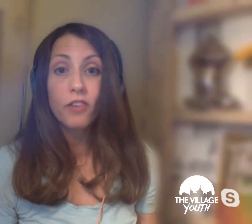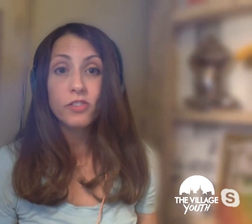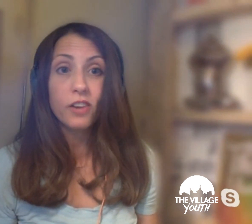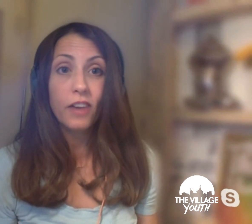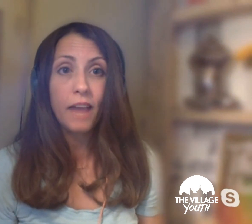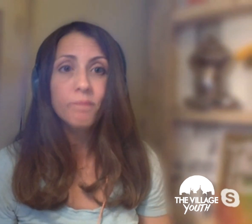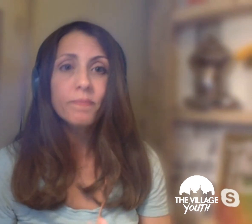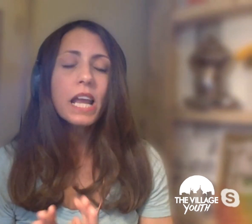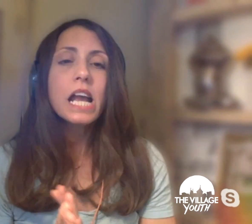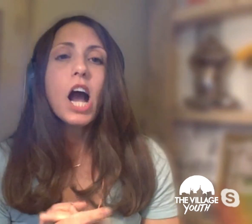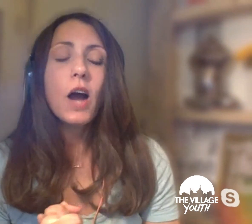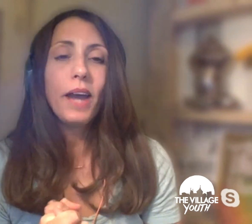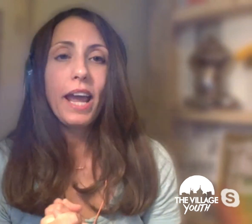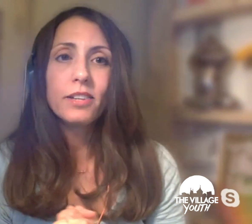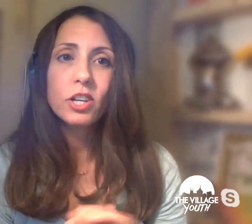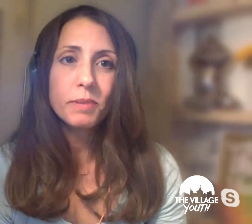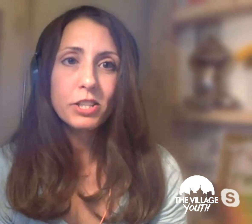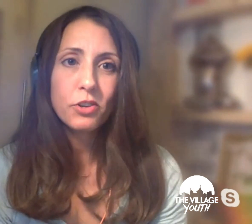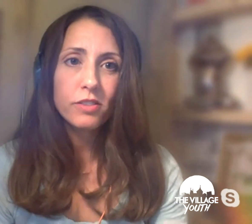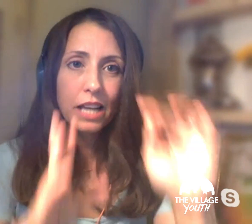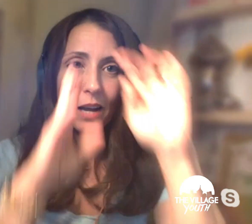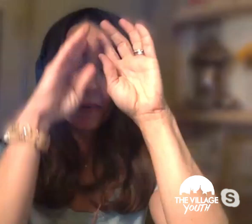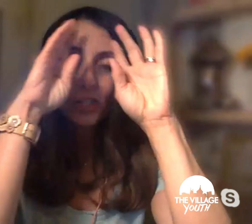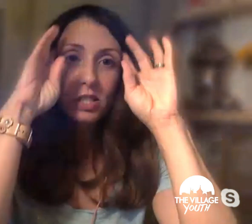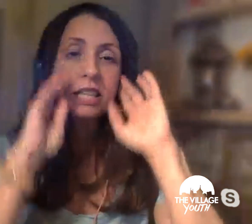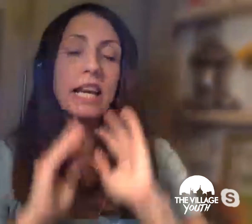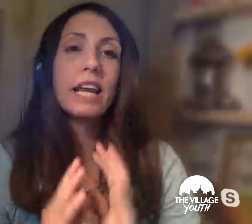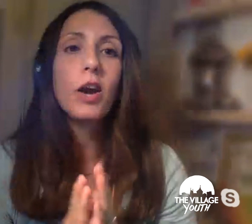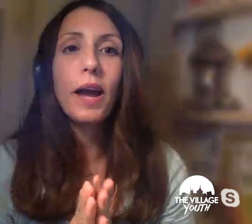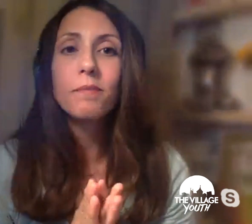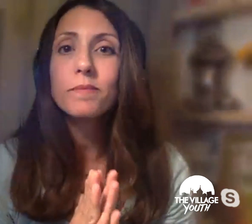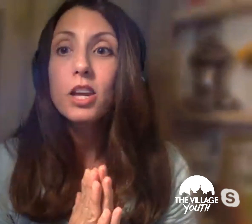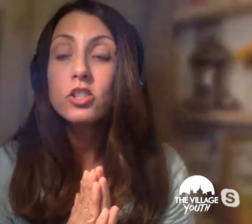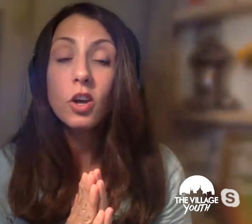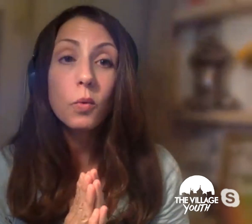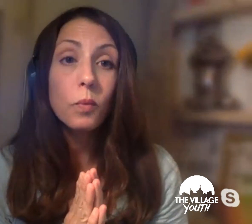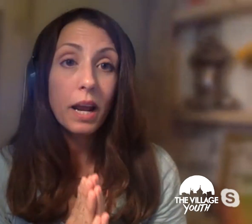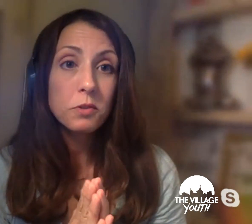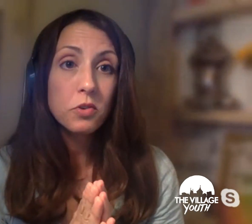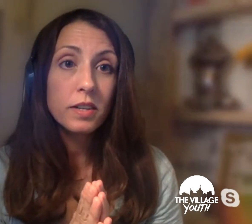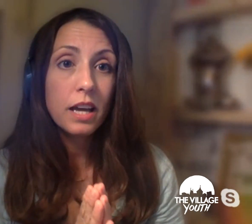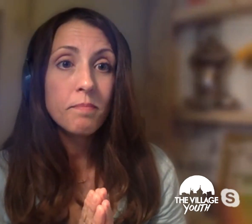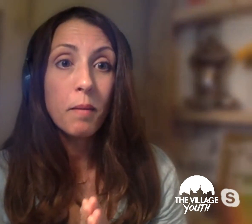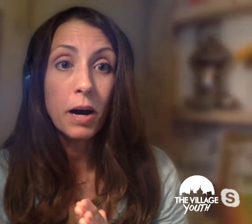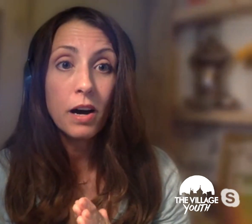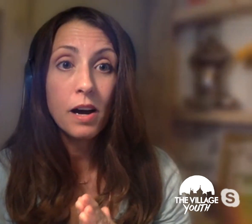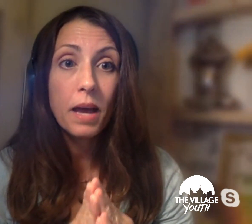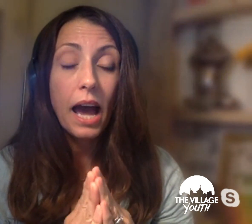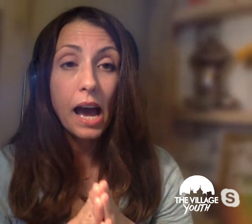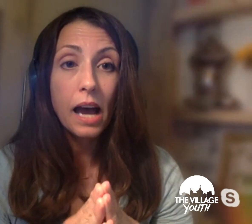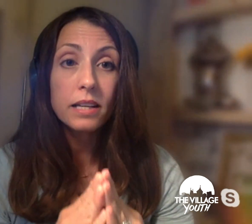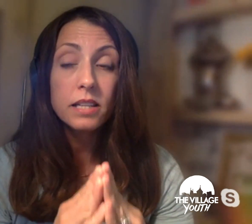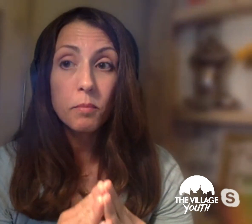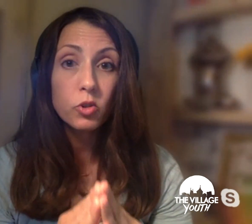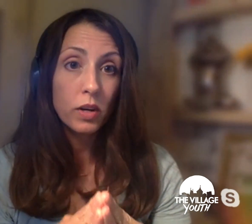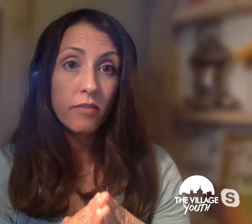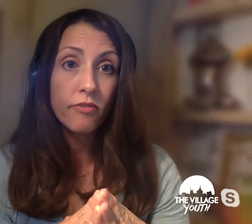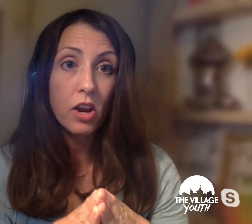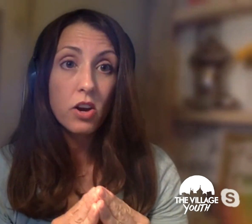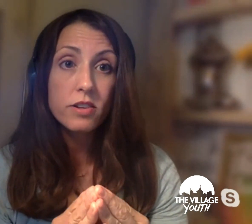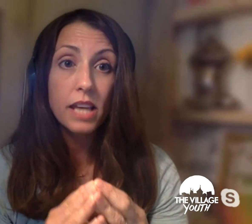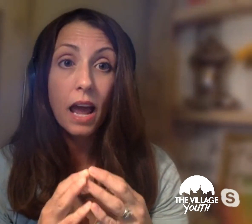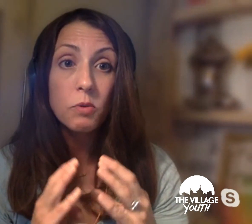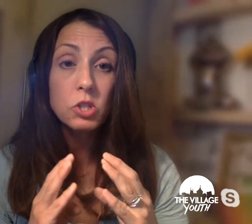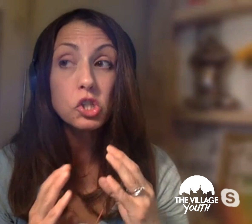so gross. Okay, okay, don't be too grossed out, but just lean in. Okay. So when I was growing up, my mom had double